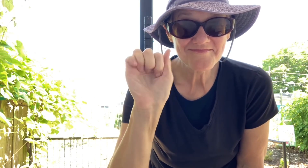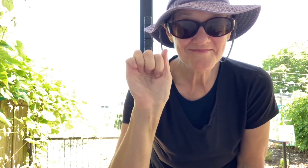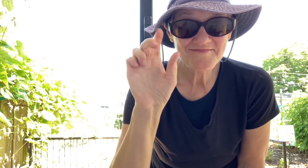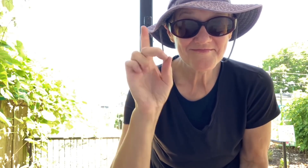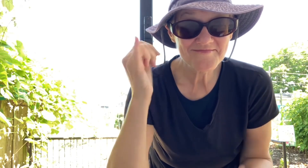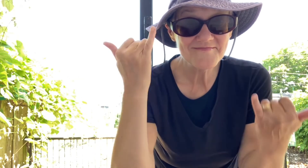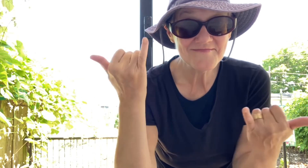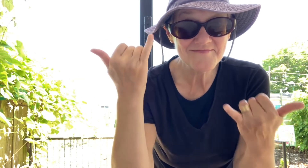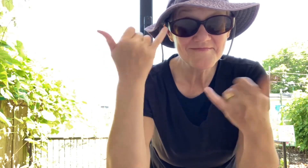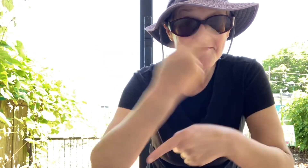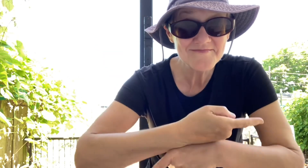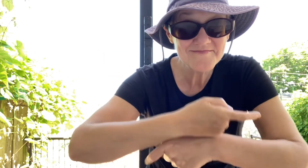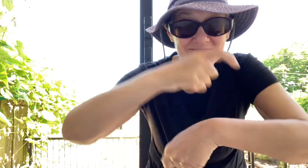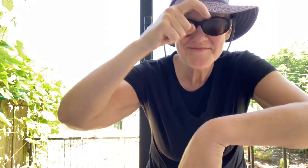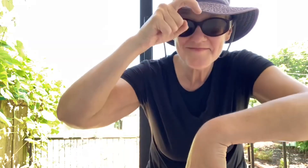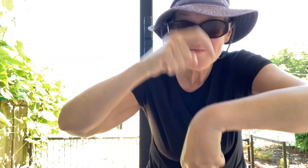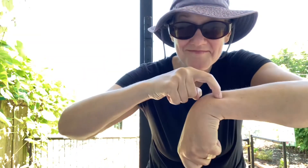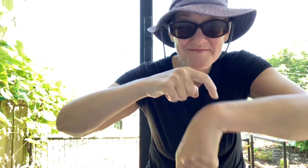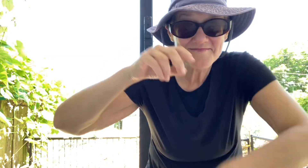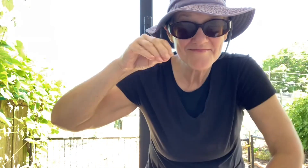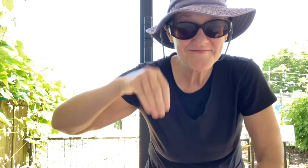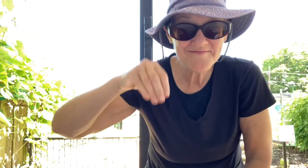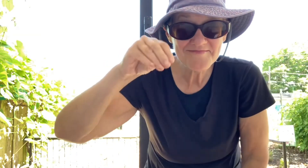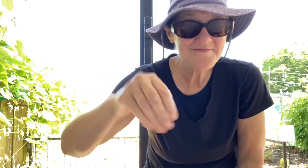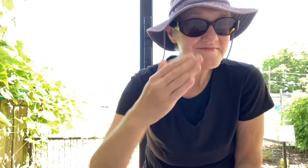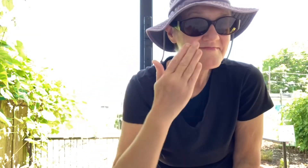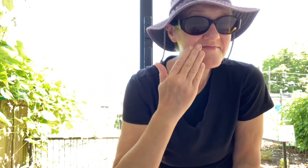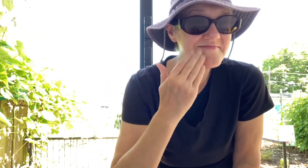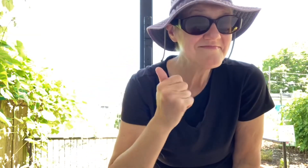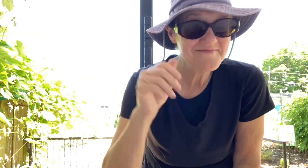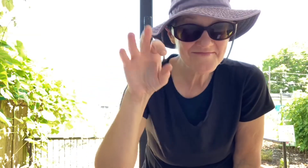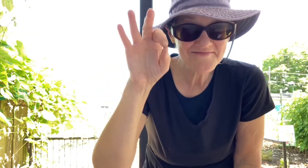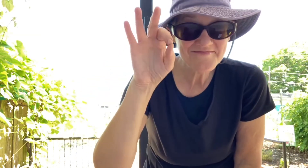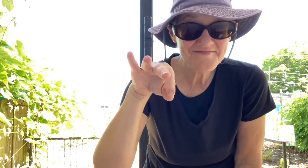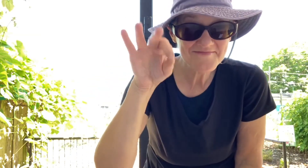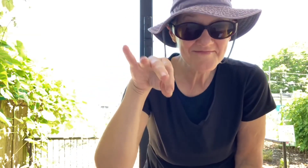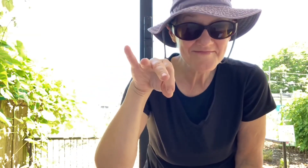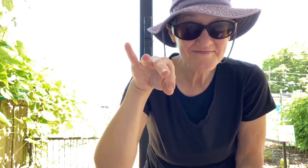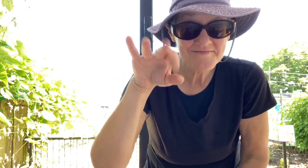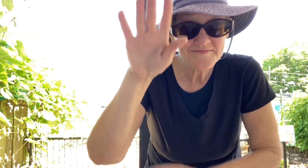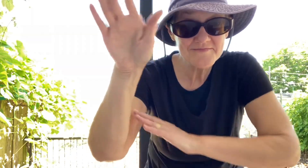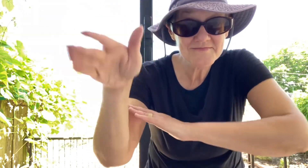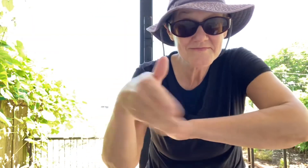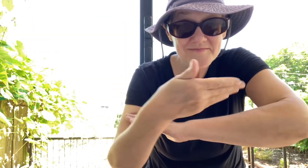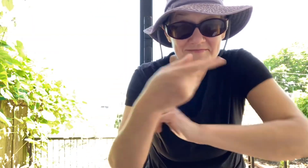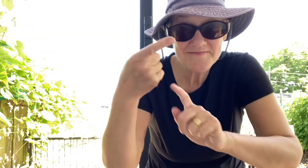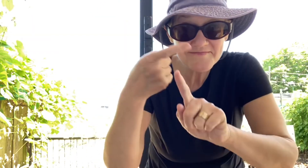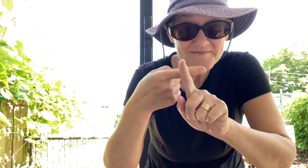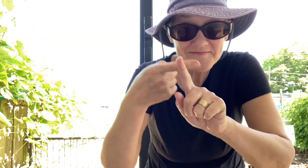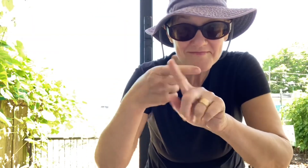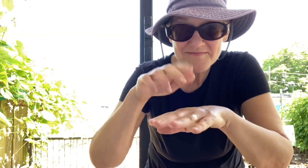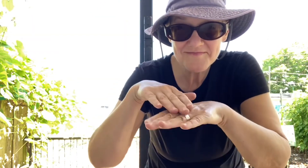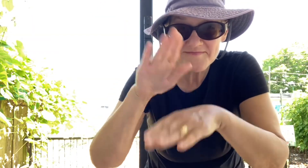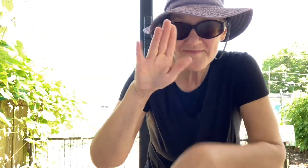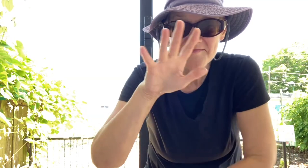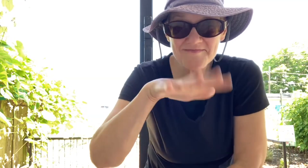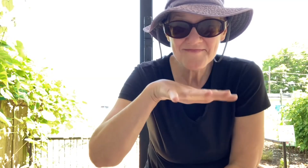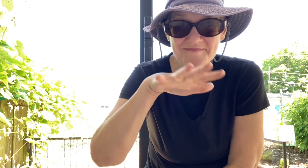to plant out our sweet peppers. Nighttime temperatures are above